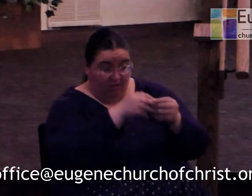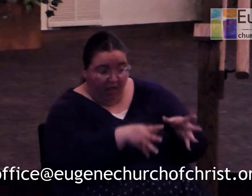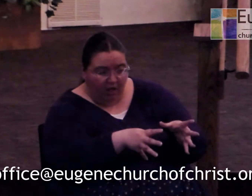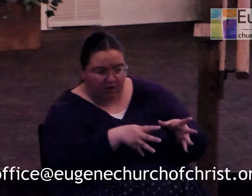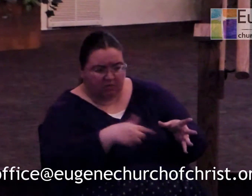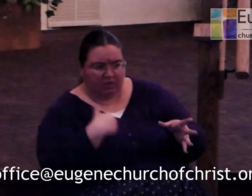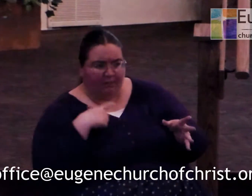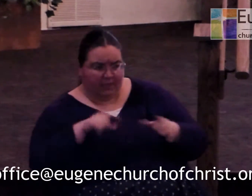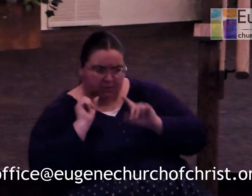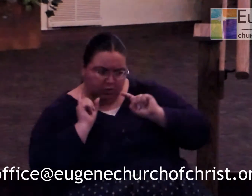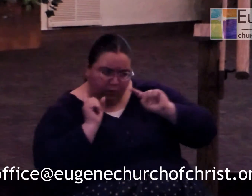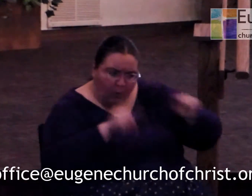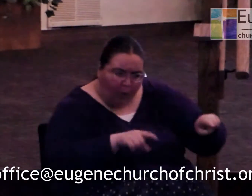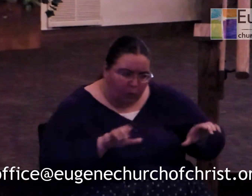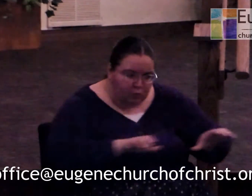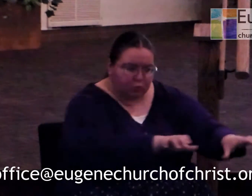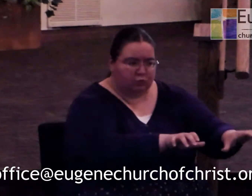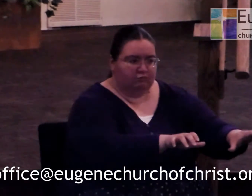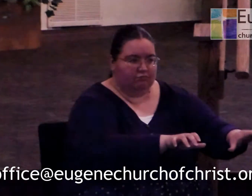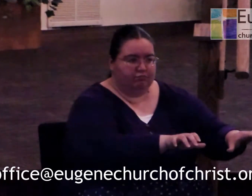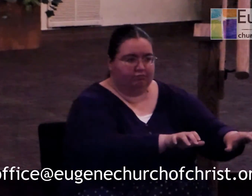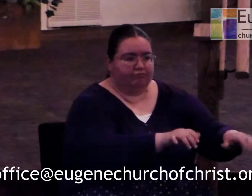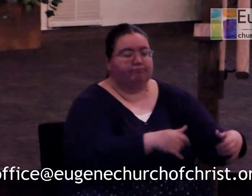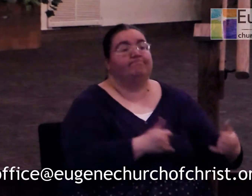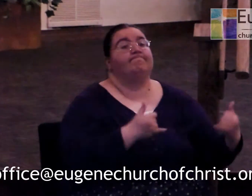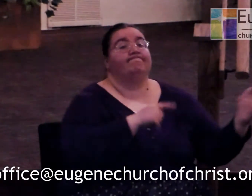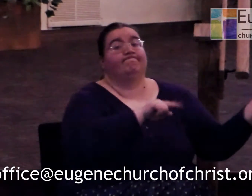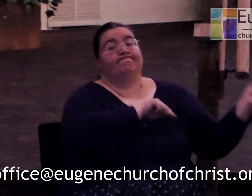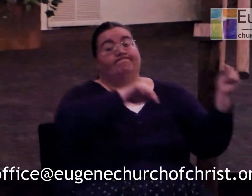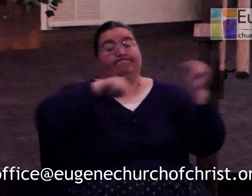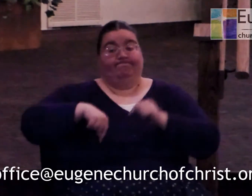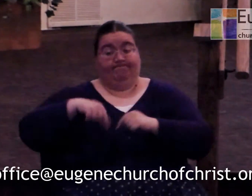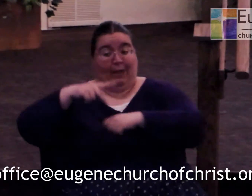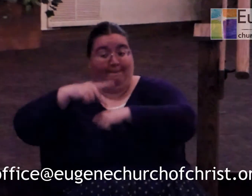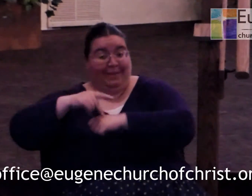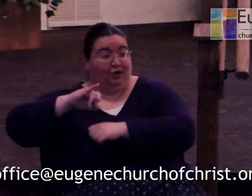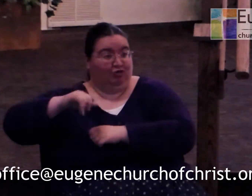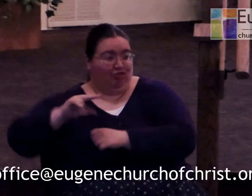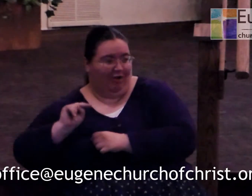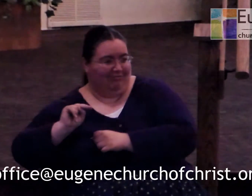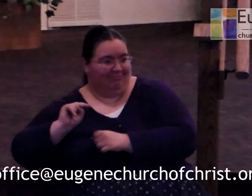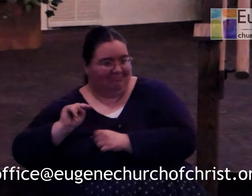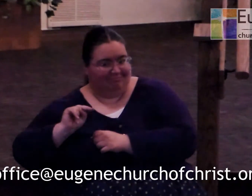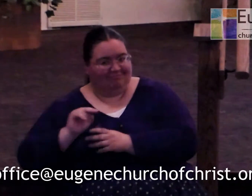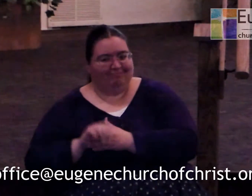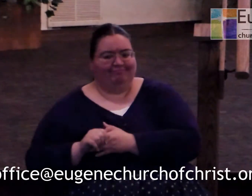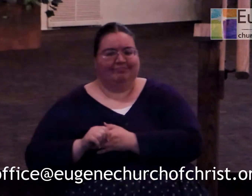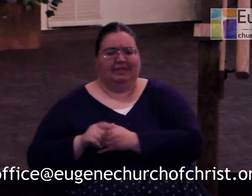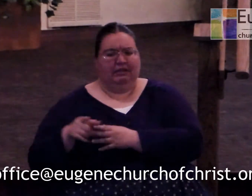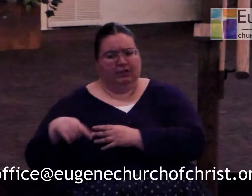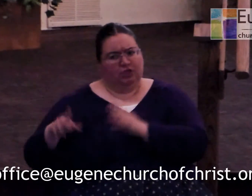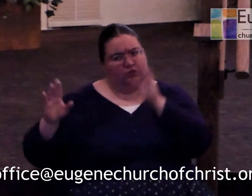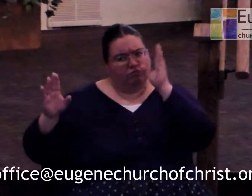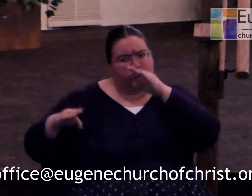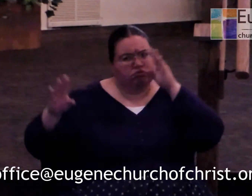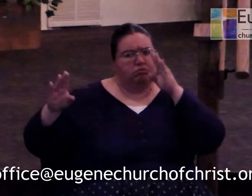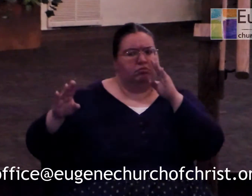So we find Peter and John. And Peter and John are in trouble with the Sanhedrin, which is the ruling council of the Jews, because they are talking about